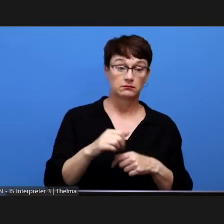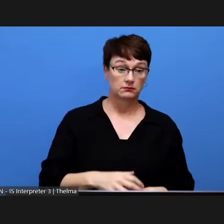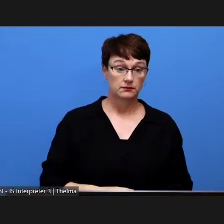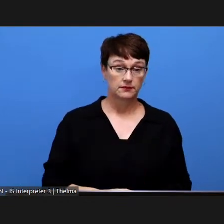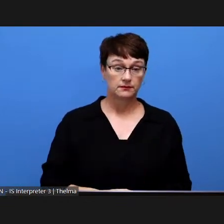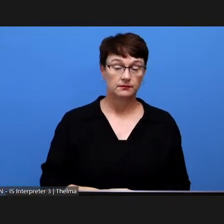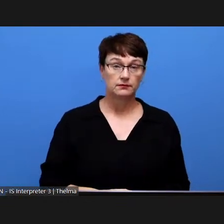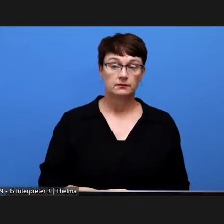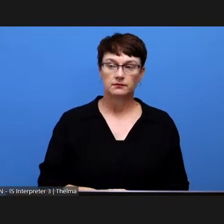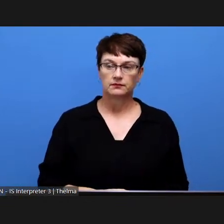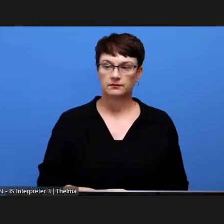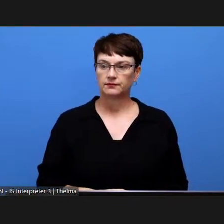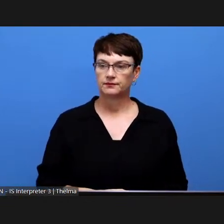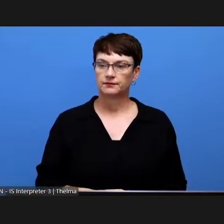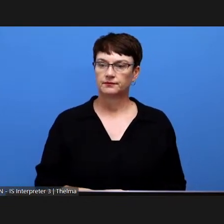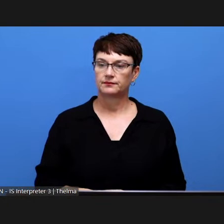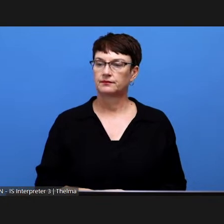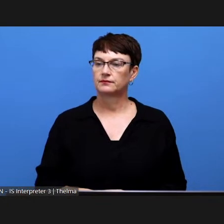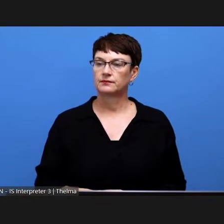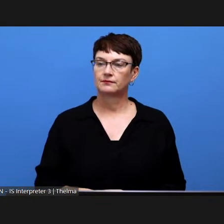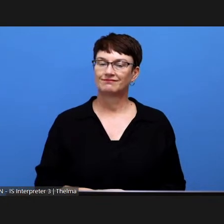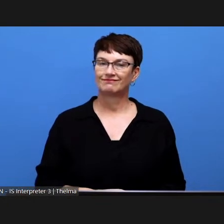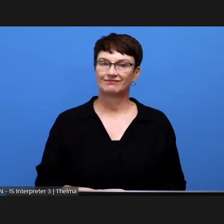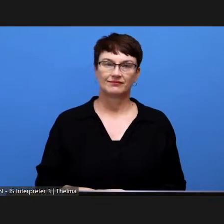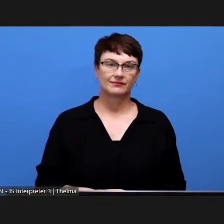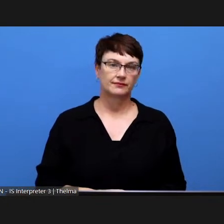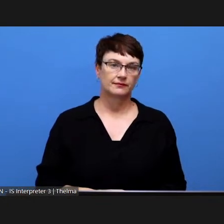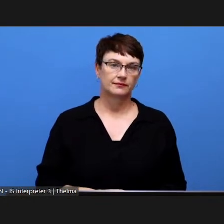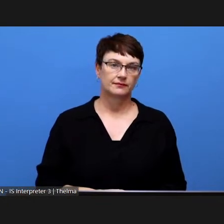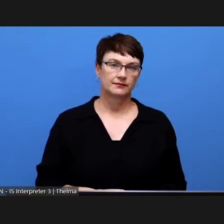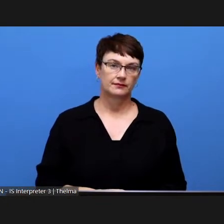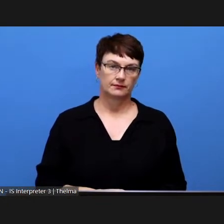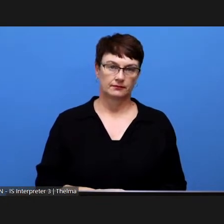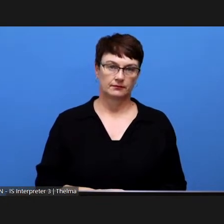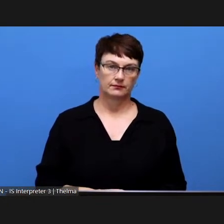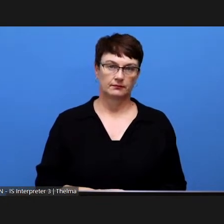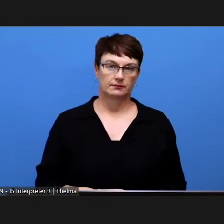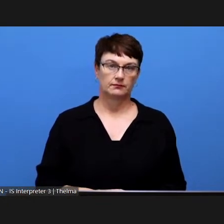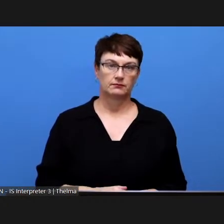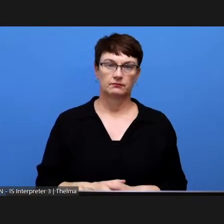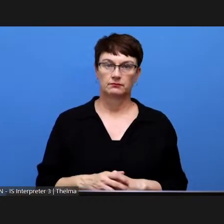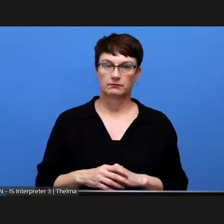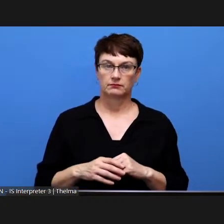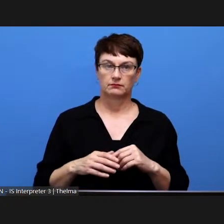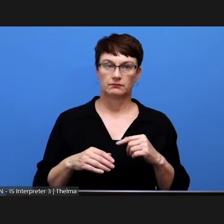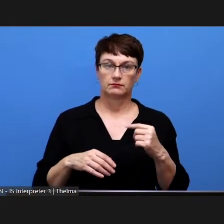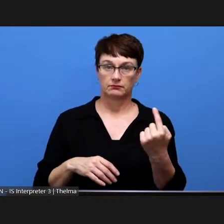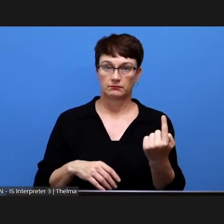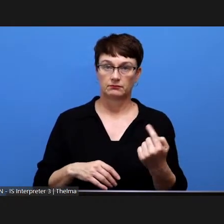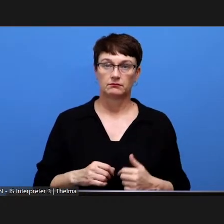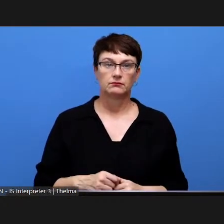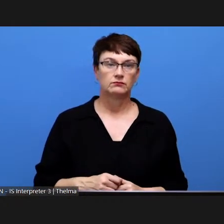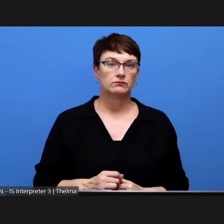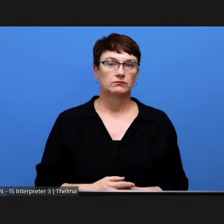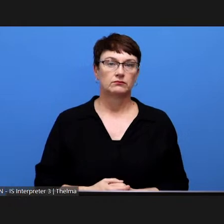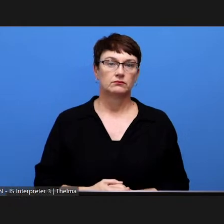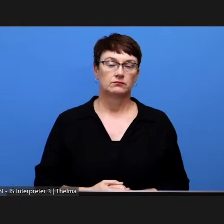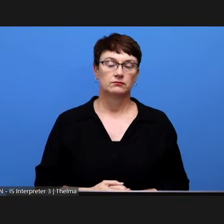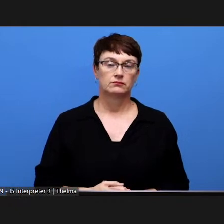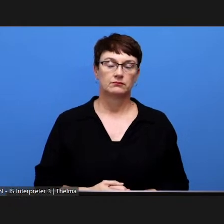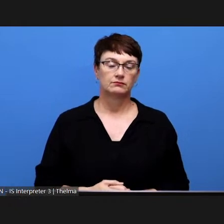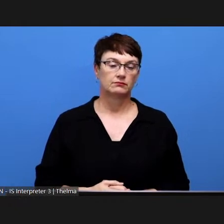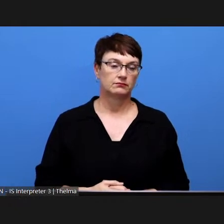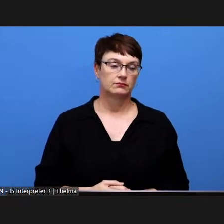over there. We'll get back to you guys. Liberia, please, straightforward. Thank you very much.